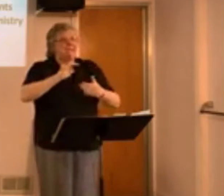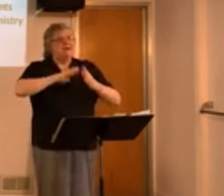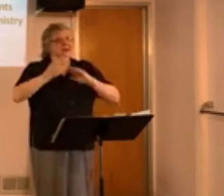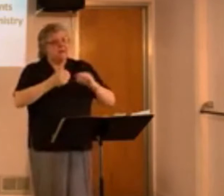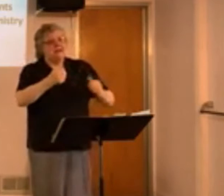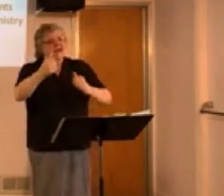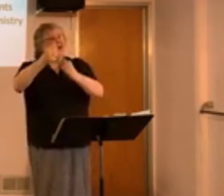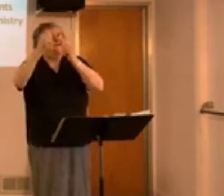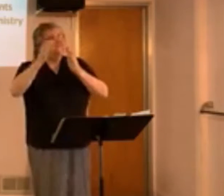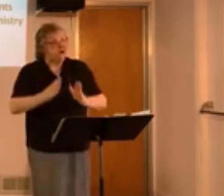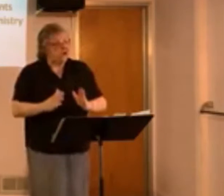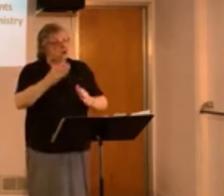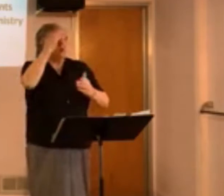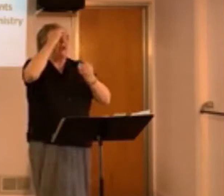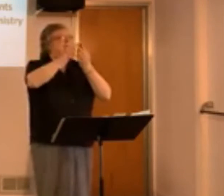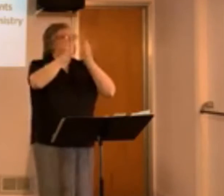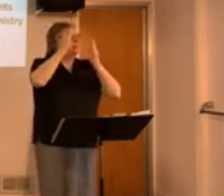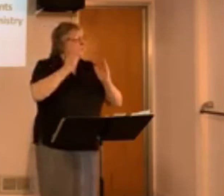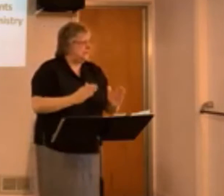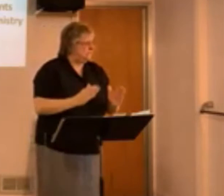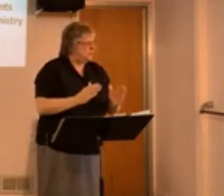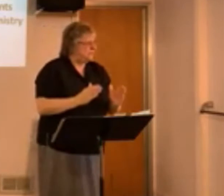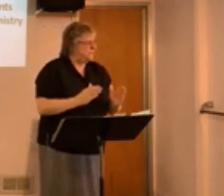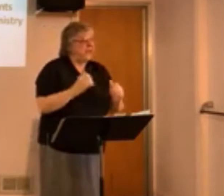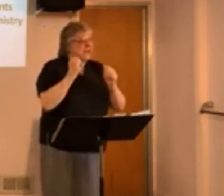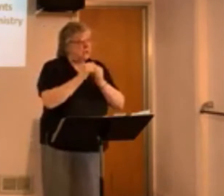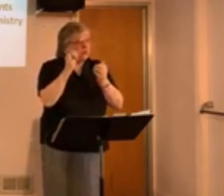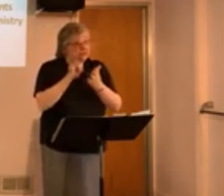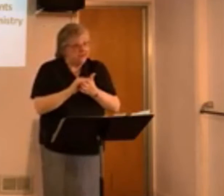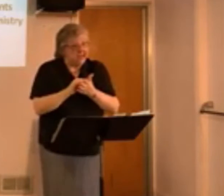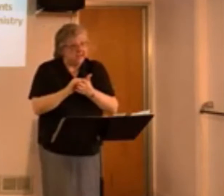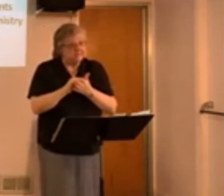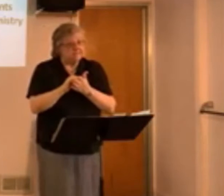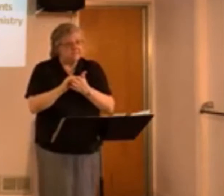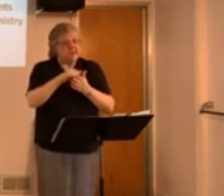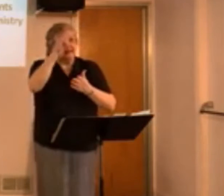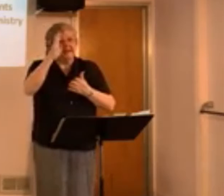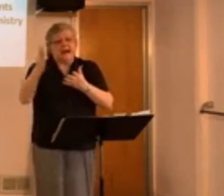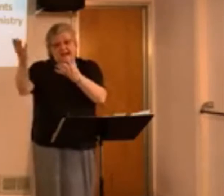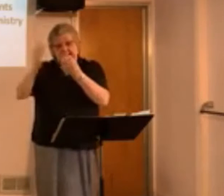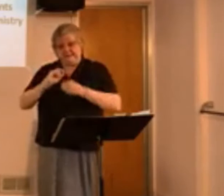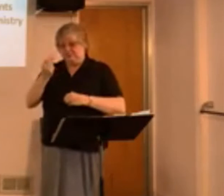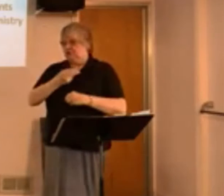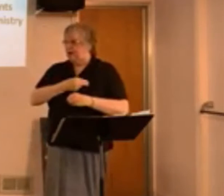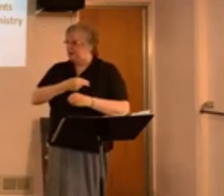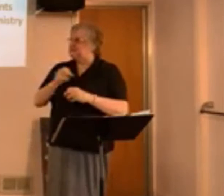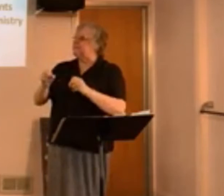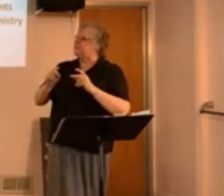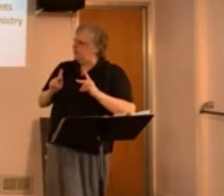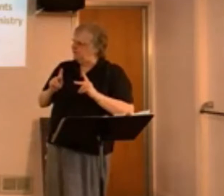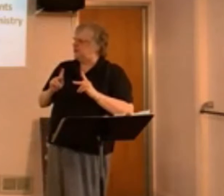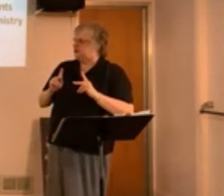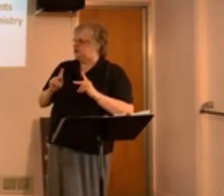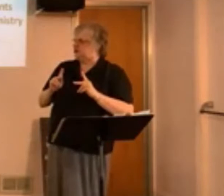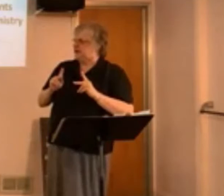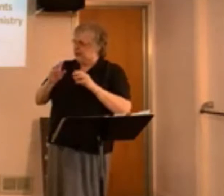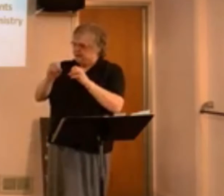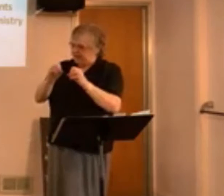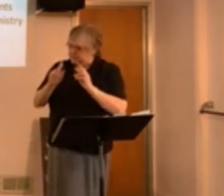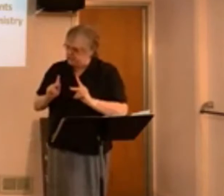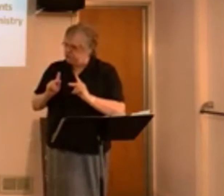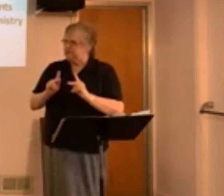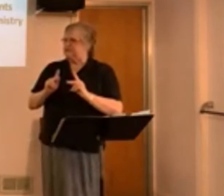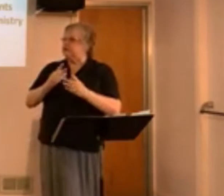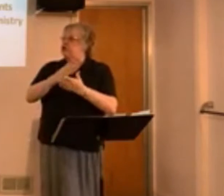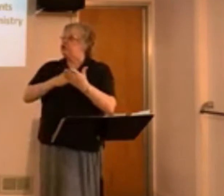a follower, a believer of Christ. Now, with that, God gives all of us the privilege and the opportunity